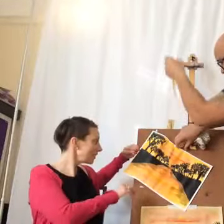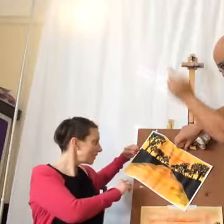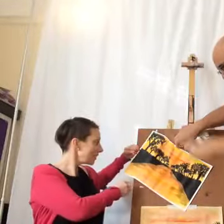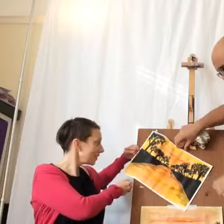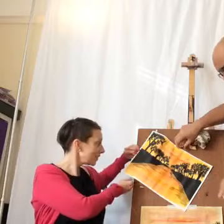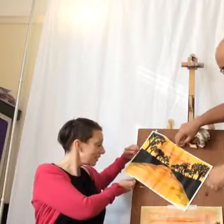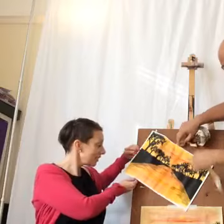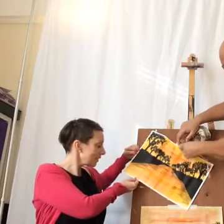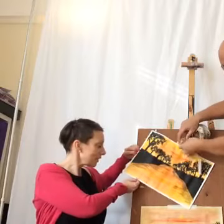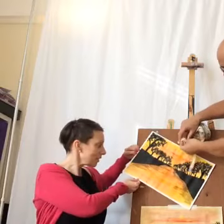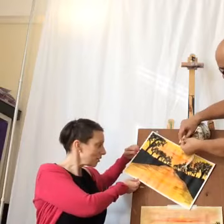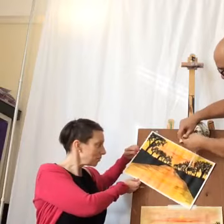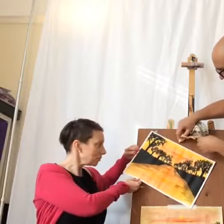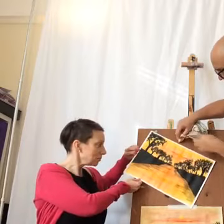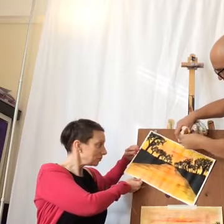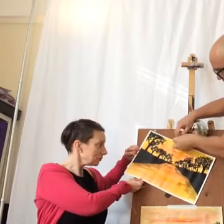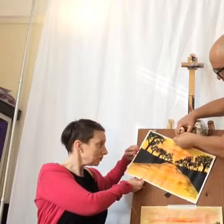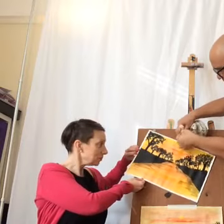put it. Ah! Oh.